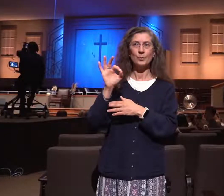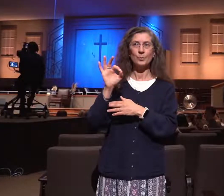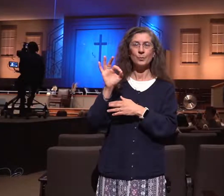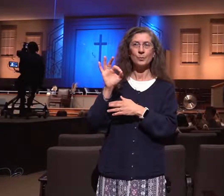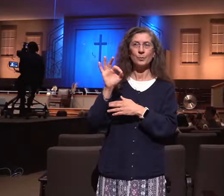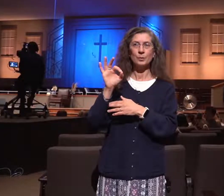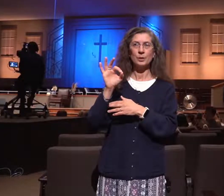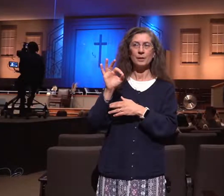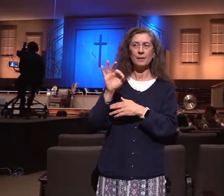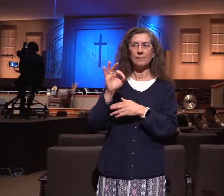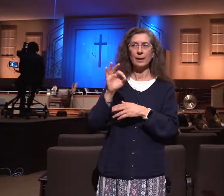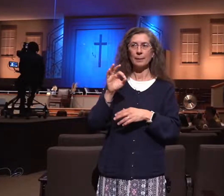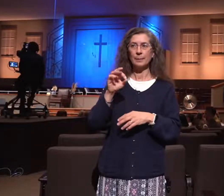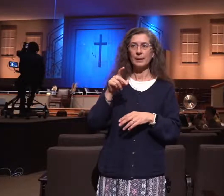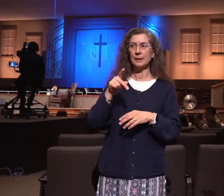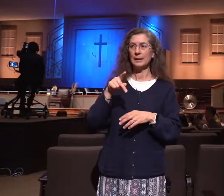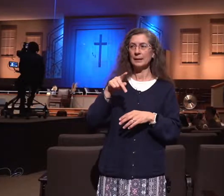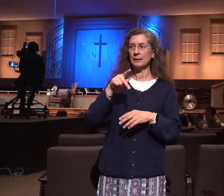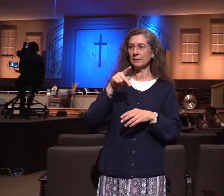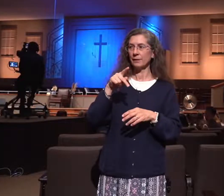the Philippines.